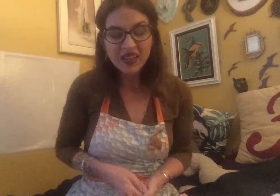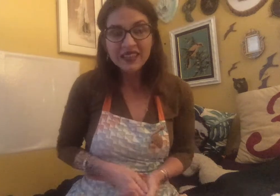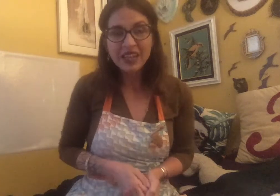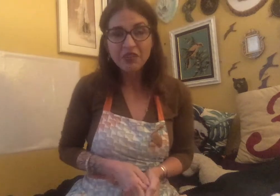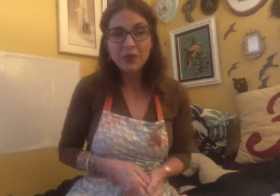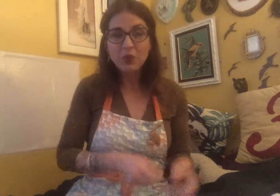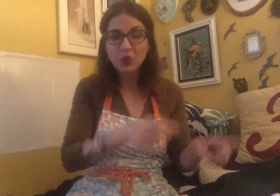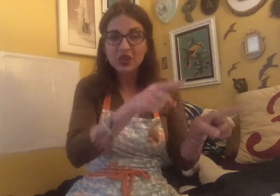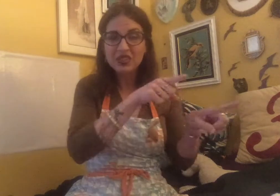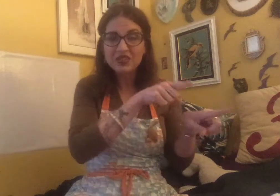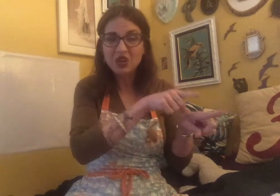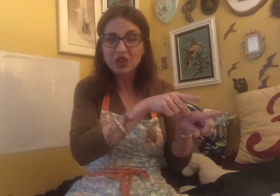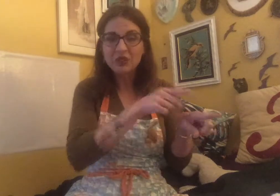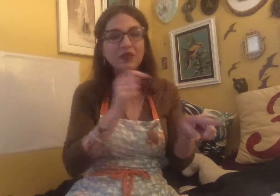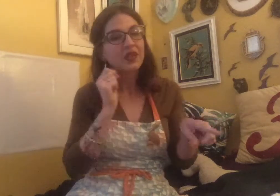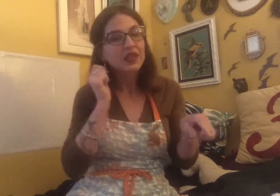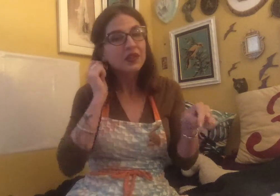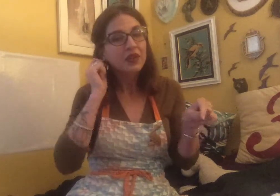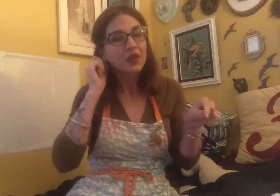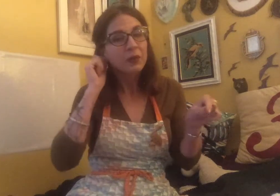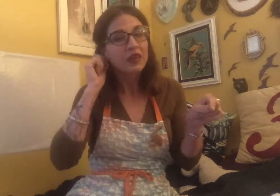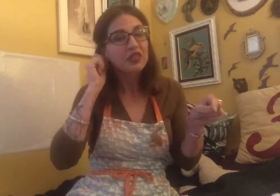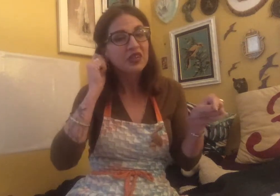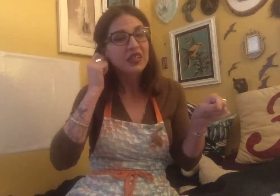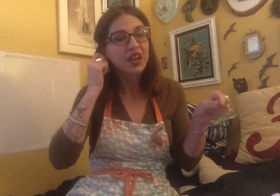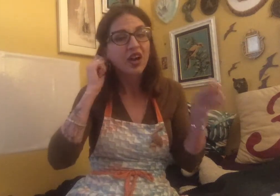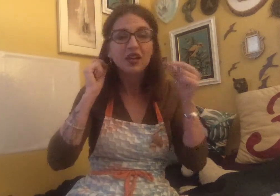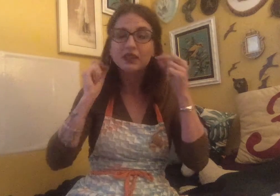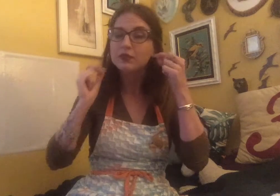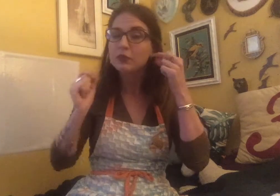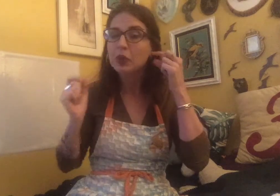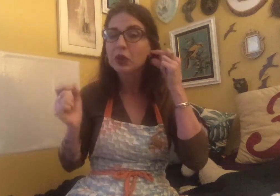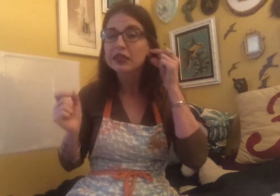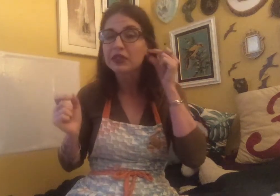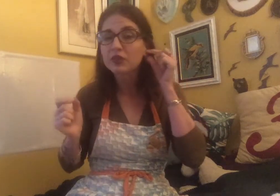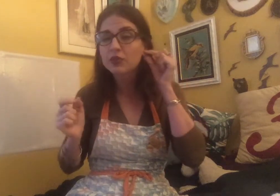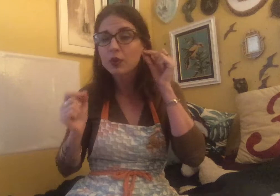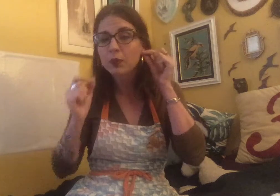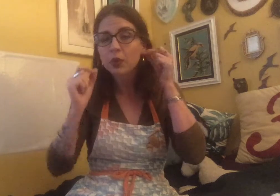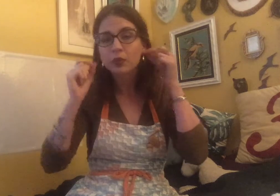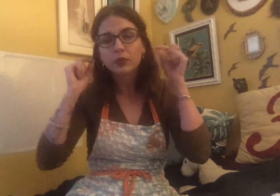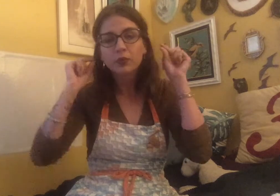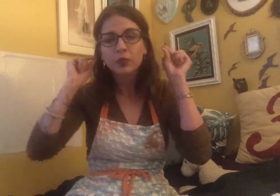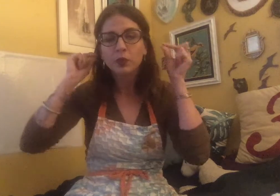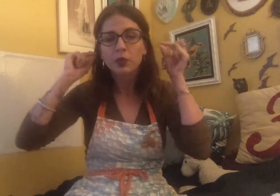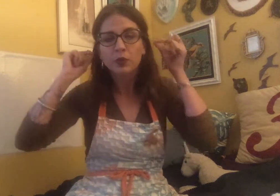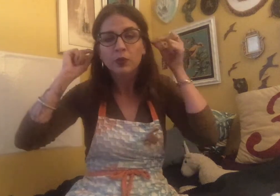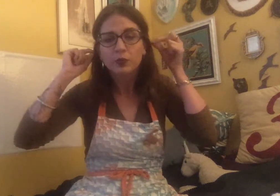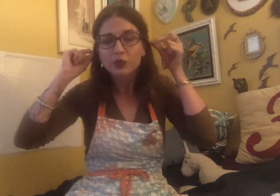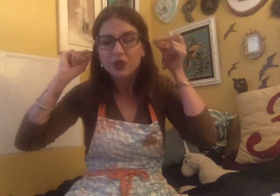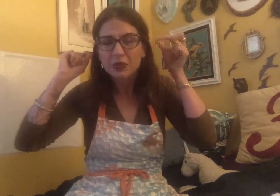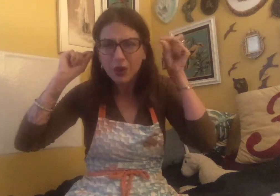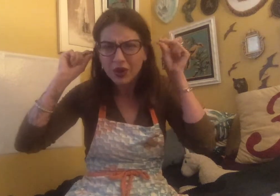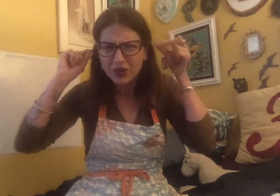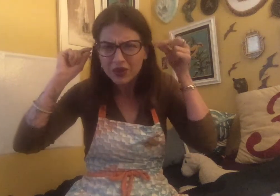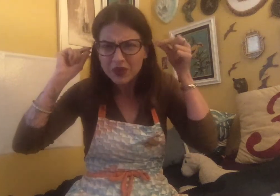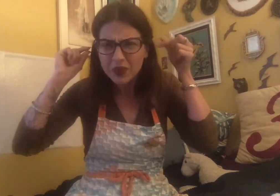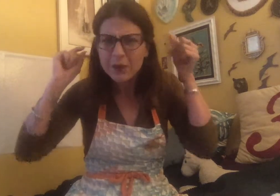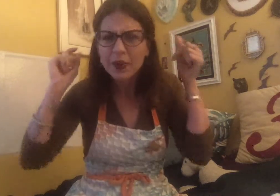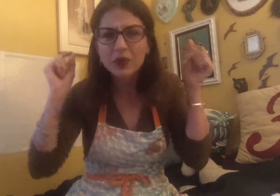Now remember, we're going to start by turning on our ears, bloop, bloop, bloop, bloop. Turn them all the way up. I want you